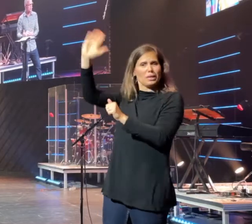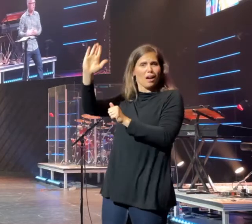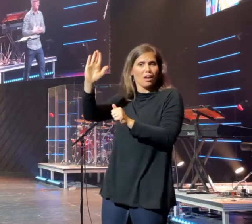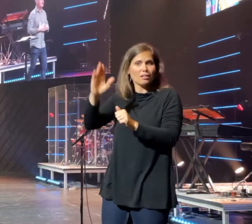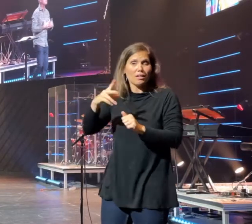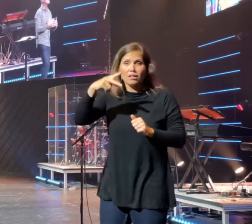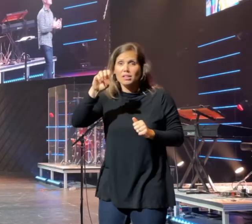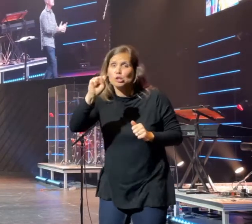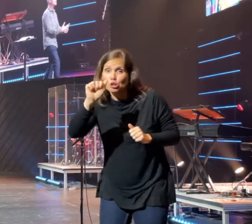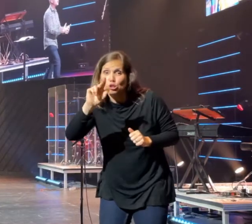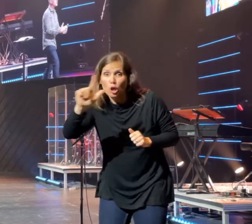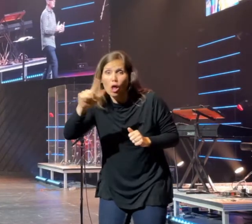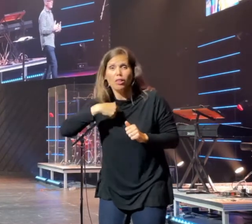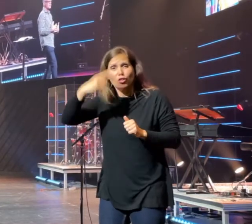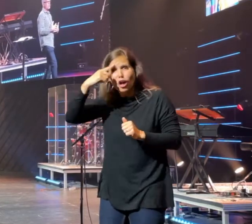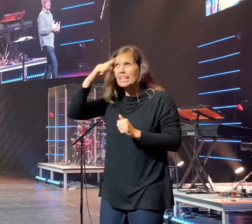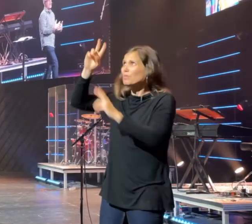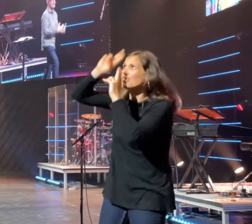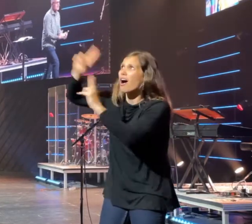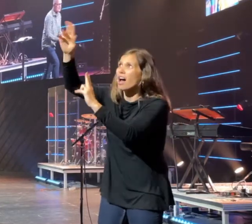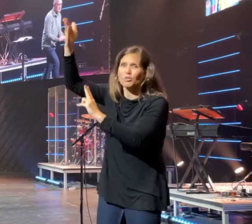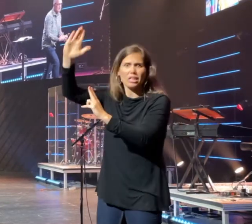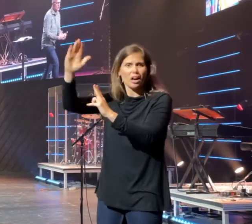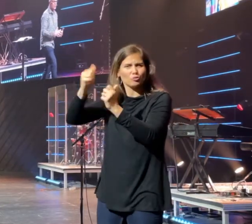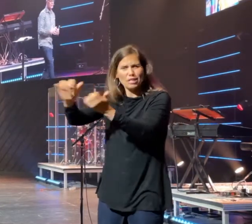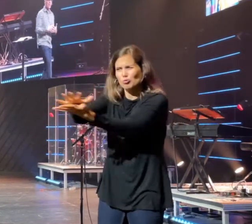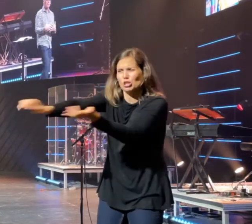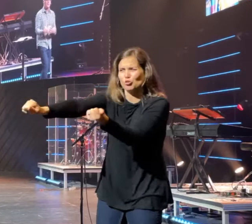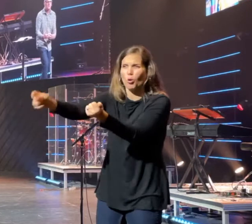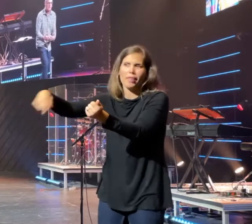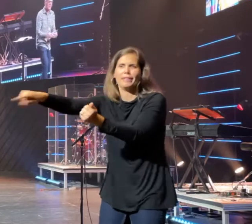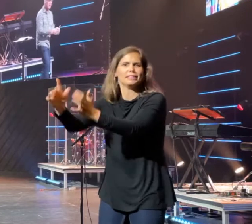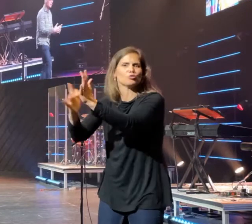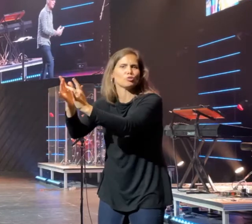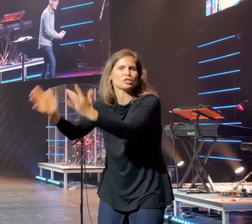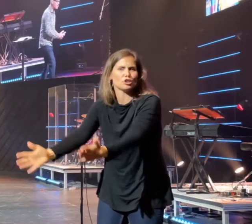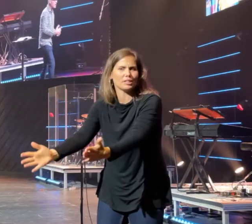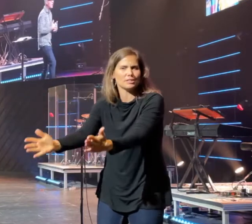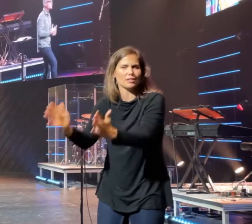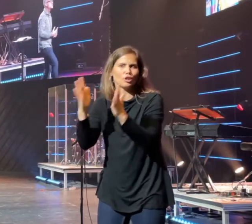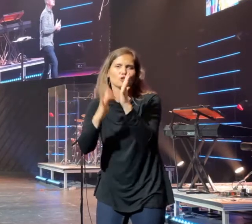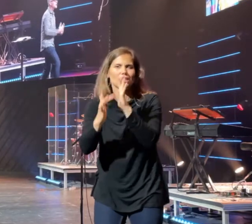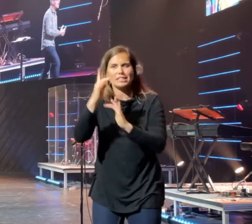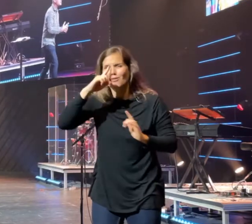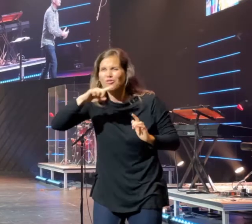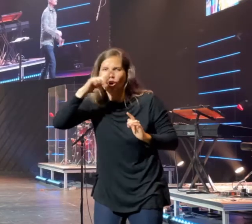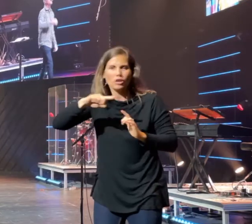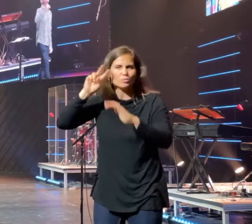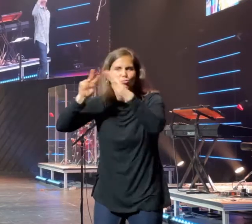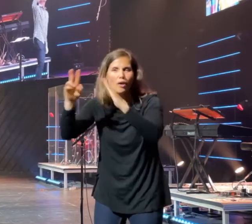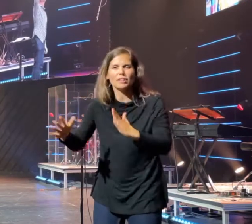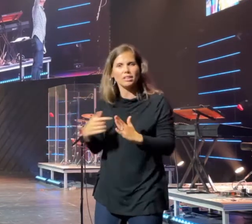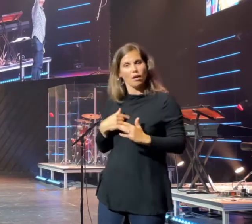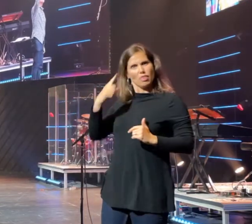in Jerusalem, out to stamp out this sort of heretic who was called Jesus and his followers. He was doing God's work.